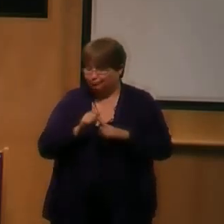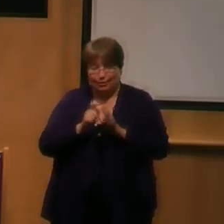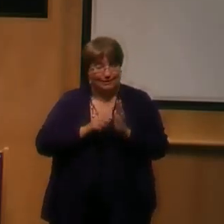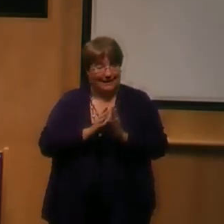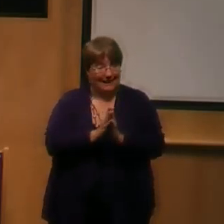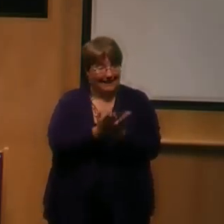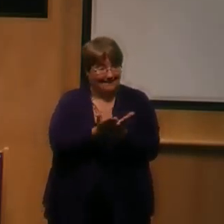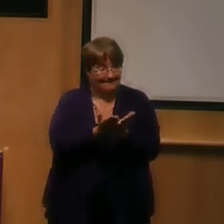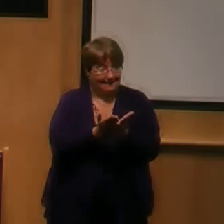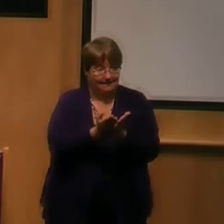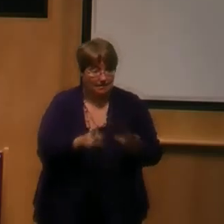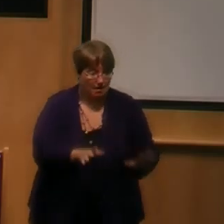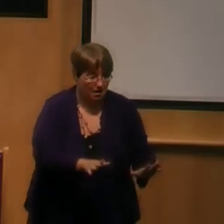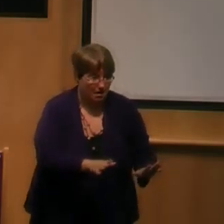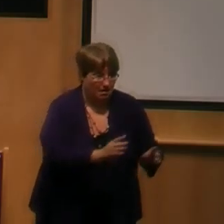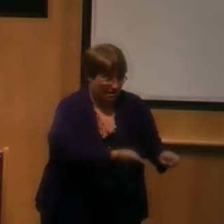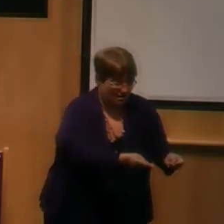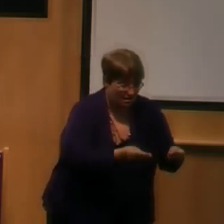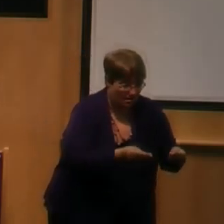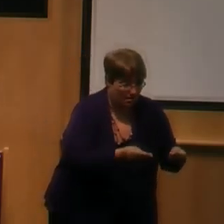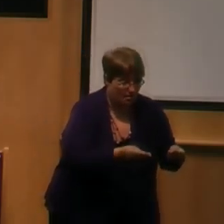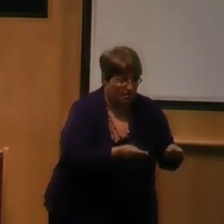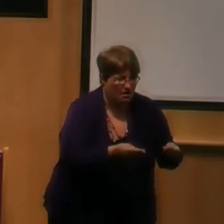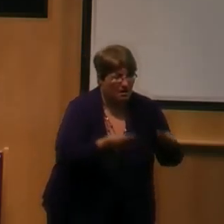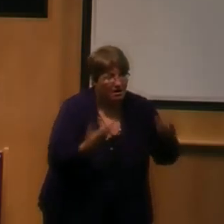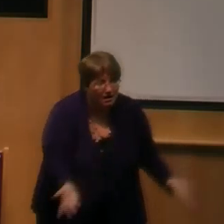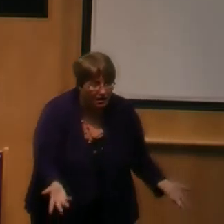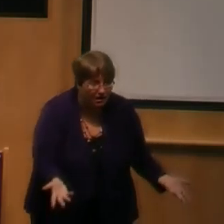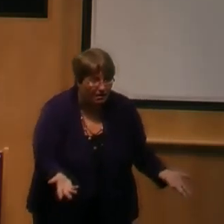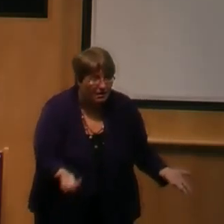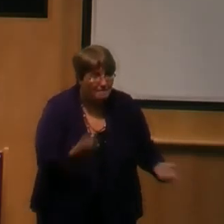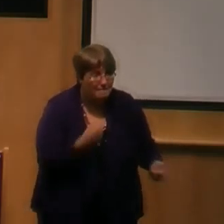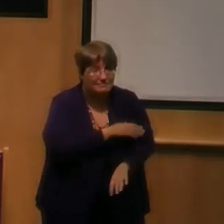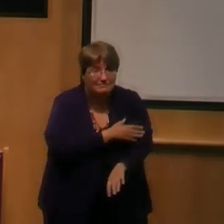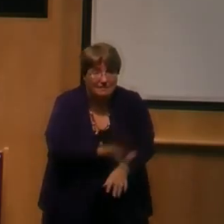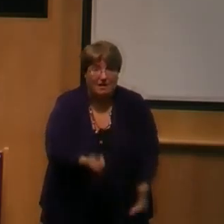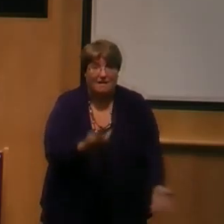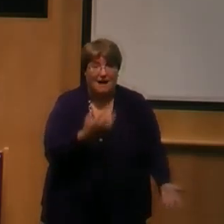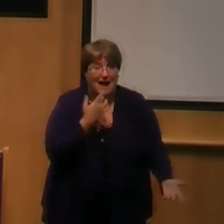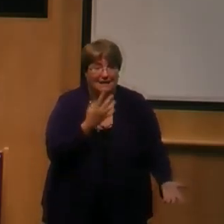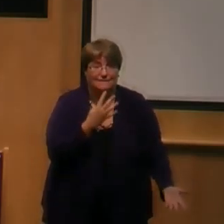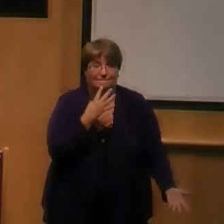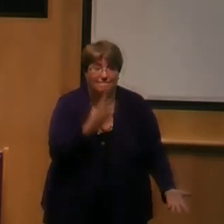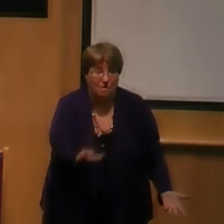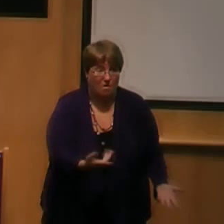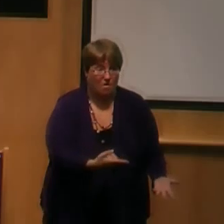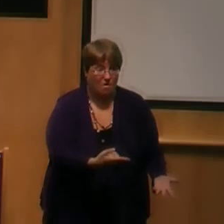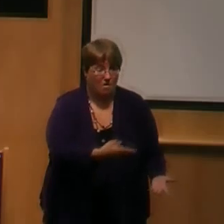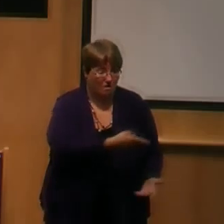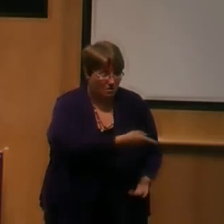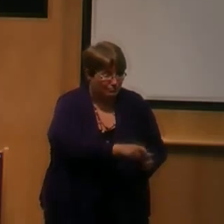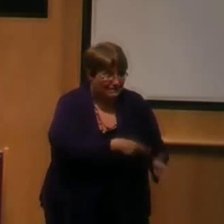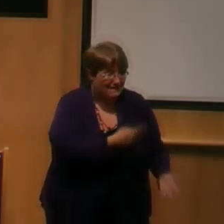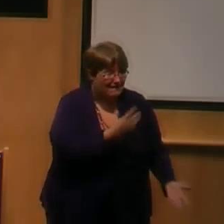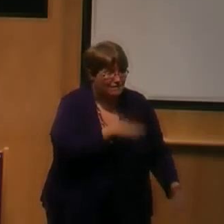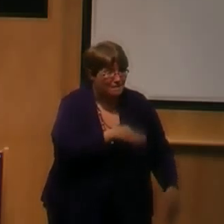And she saw the work of her project and looked so excited. And then she was absolutely better. She realized